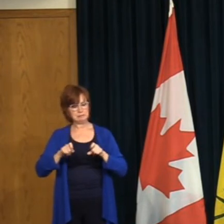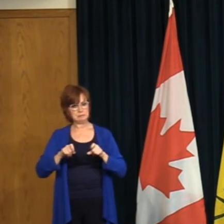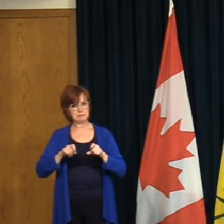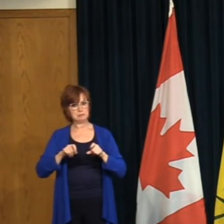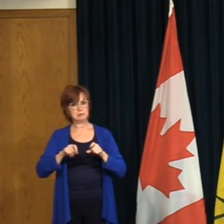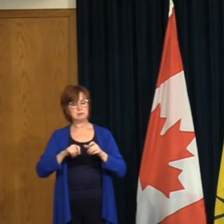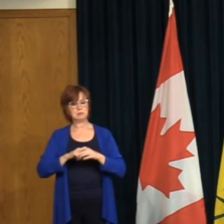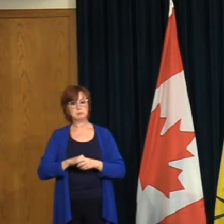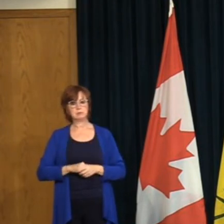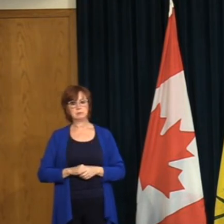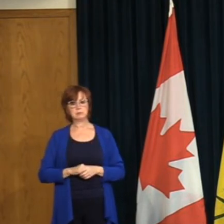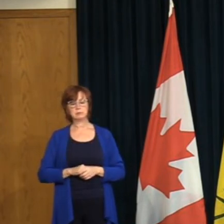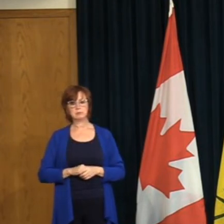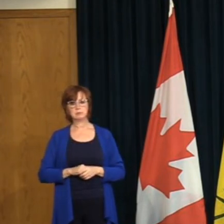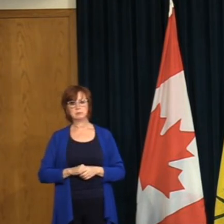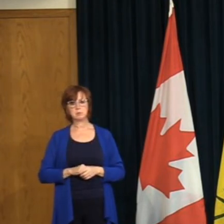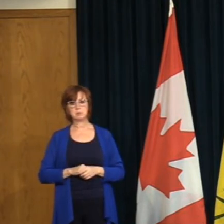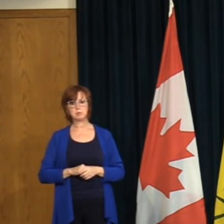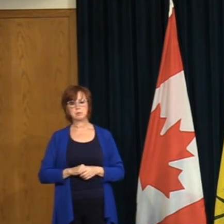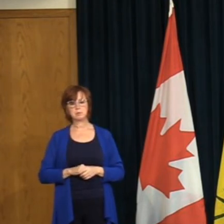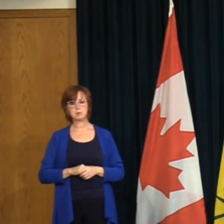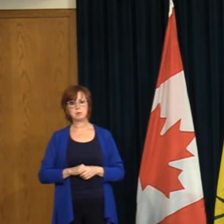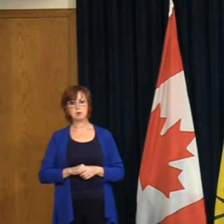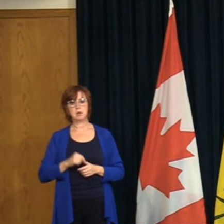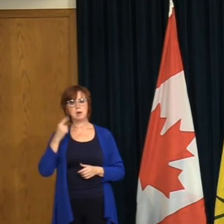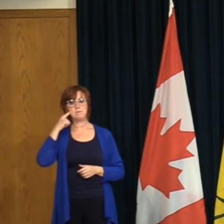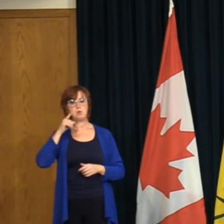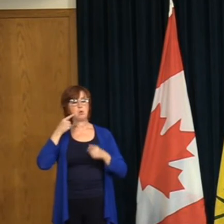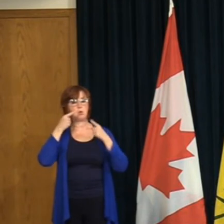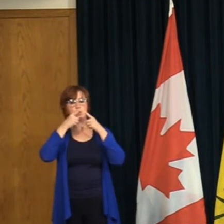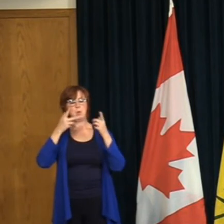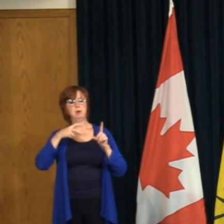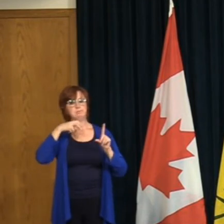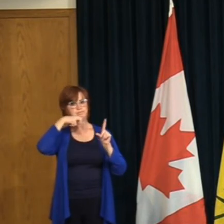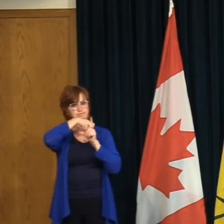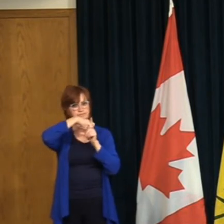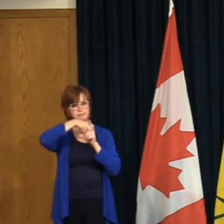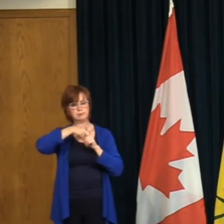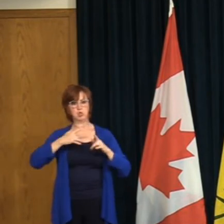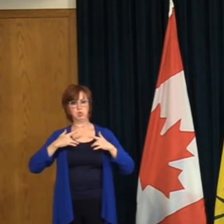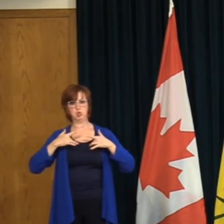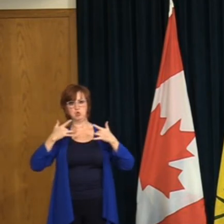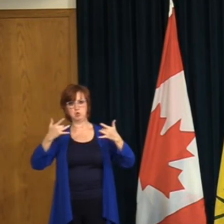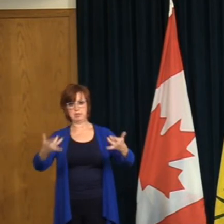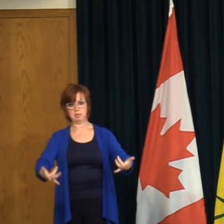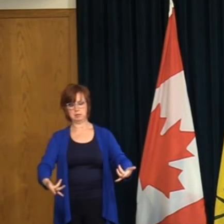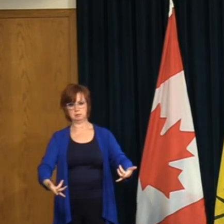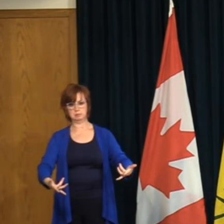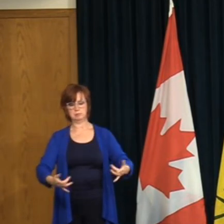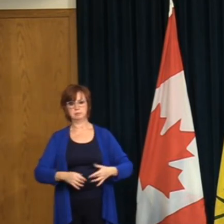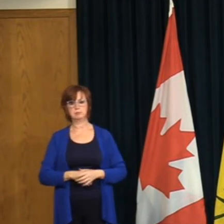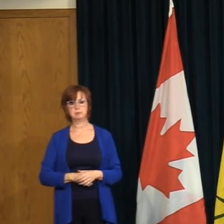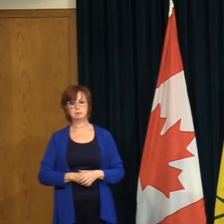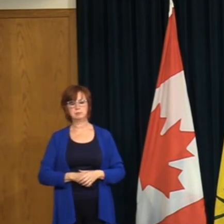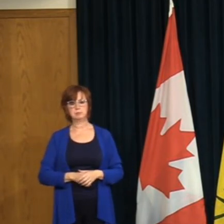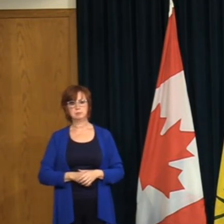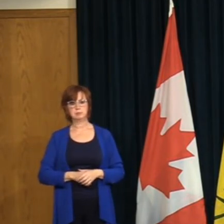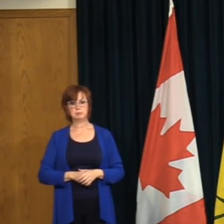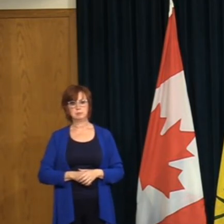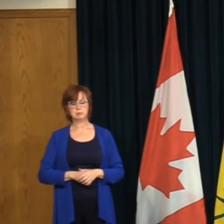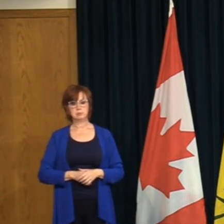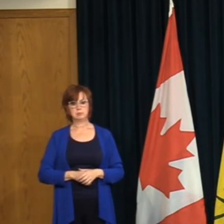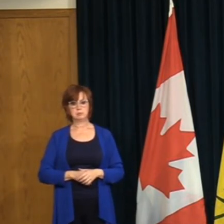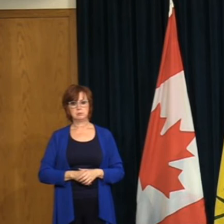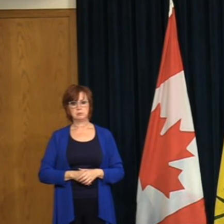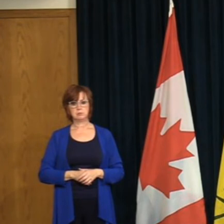further let us find these early or mildly symptomatic cases and further inform our reopening plan and what mitigation